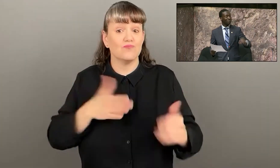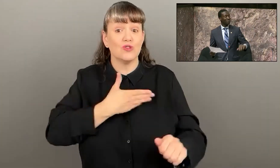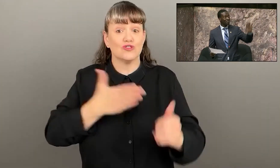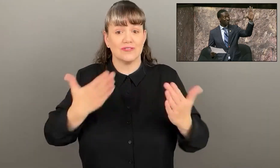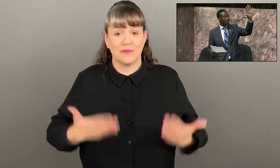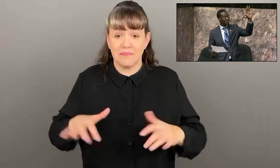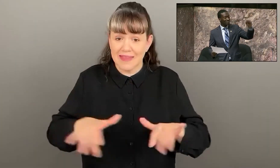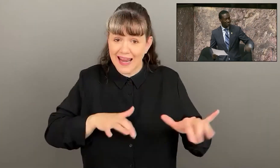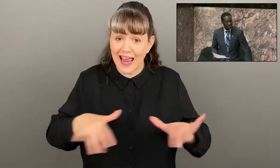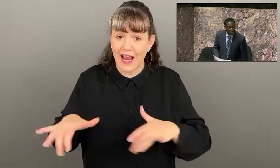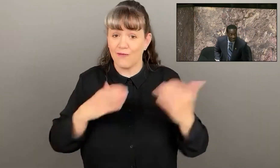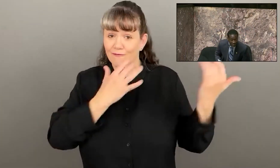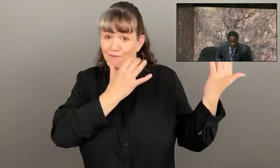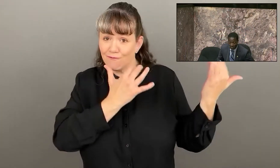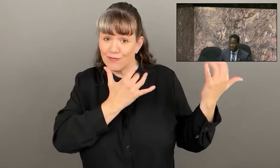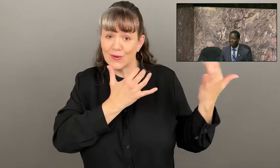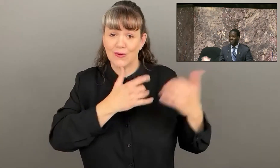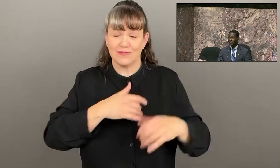Rocky.